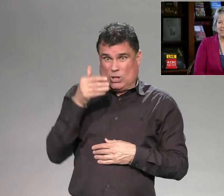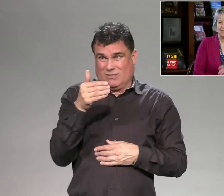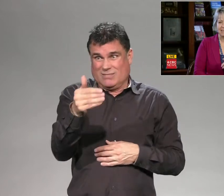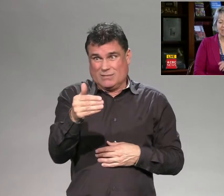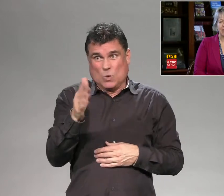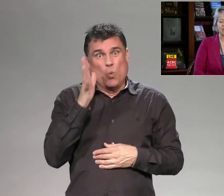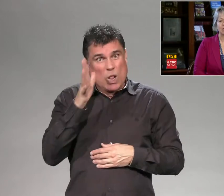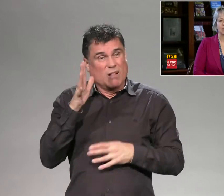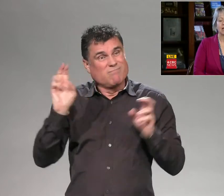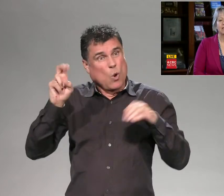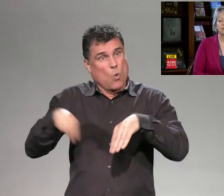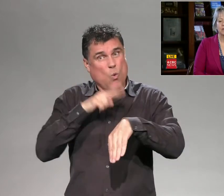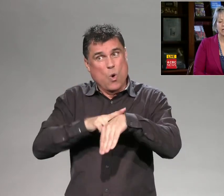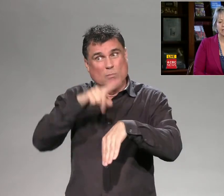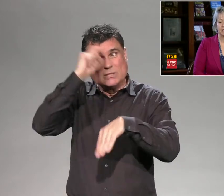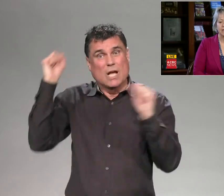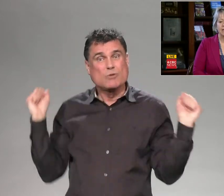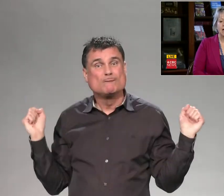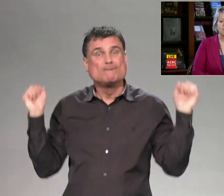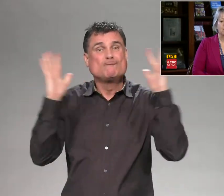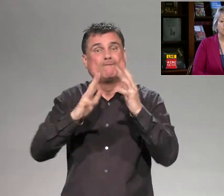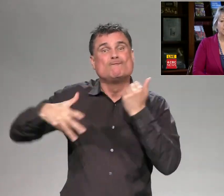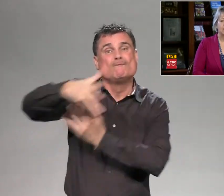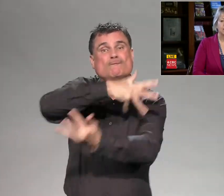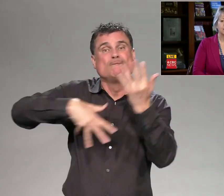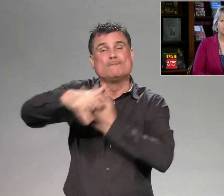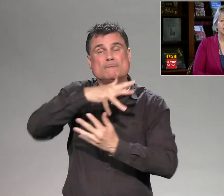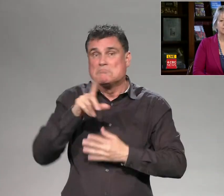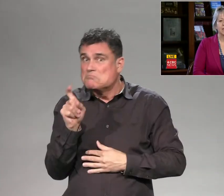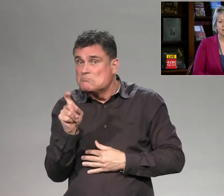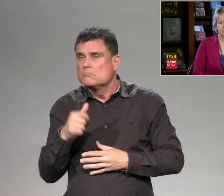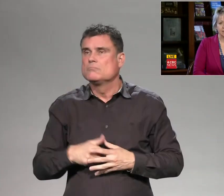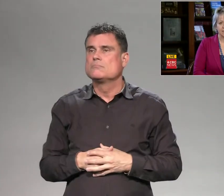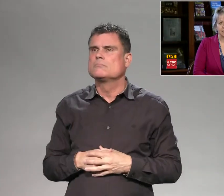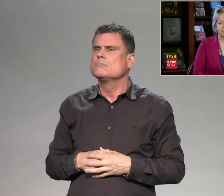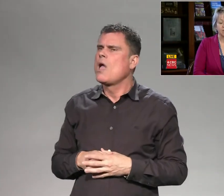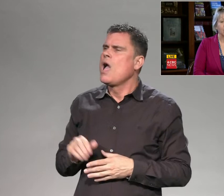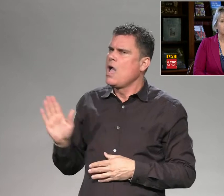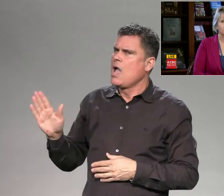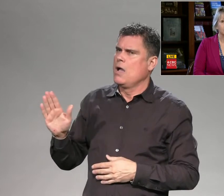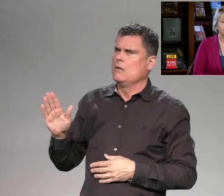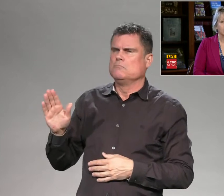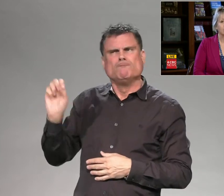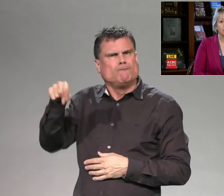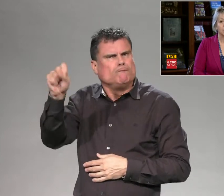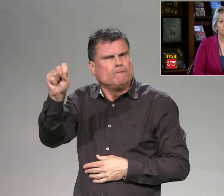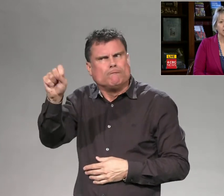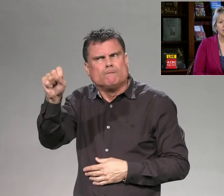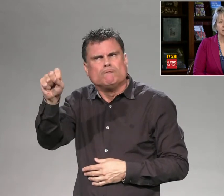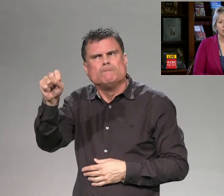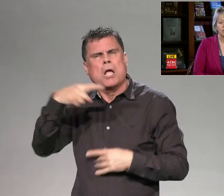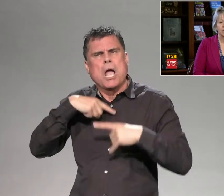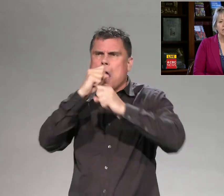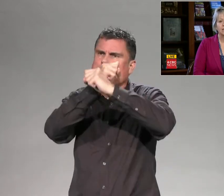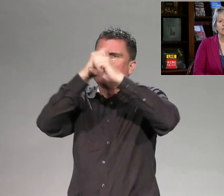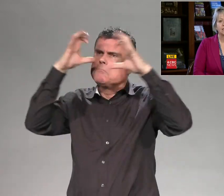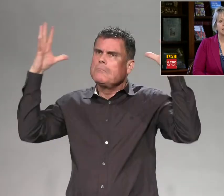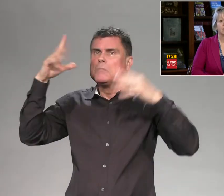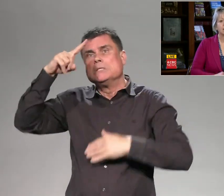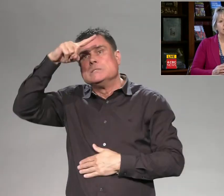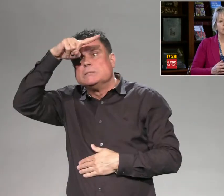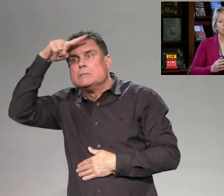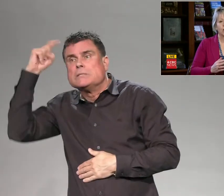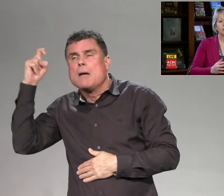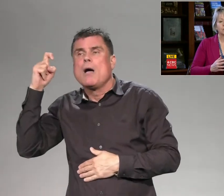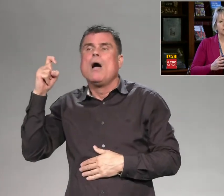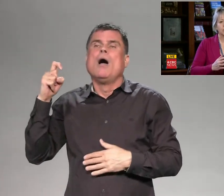The last answer, absolutely. I think we can. The reason behind not including young people at this point is that